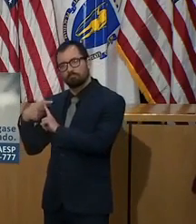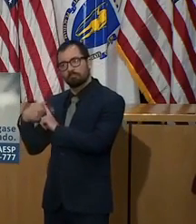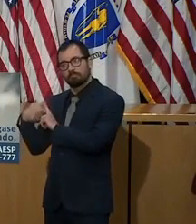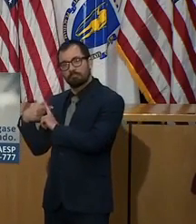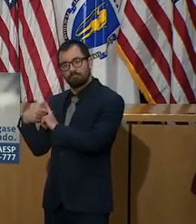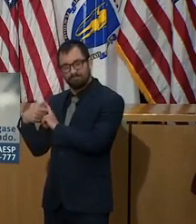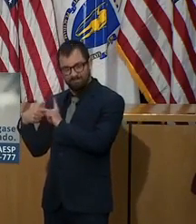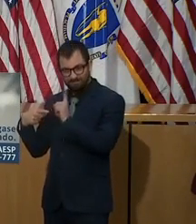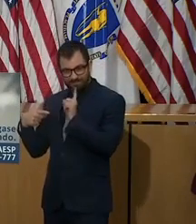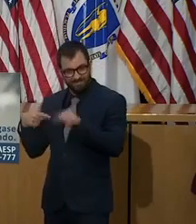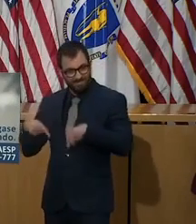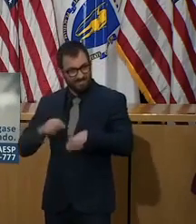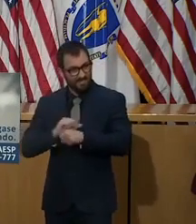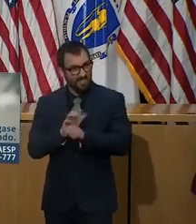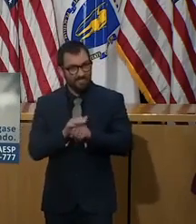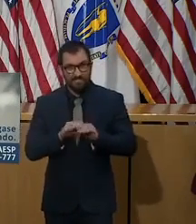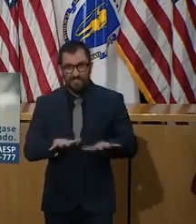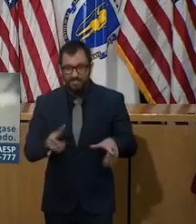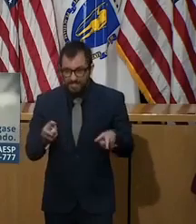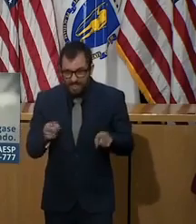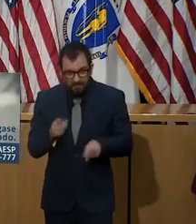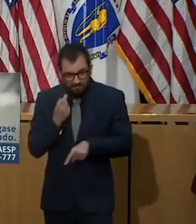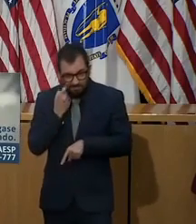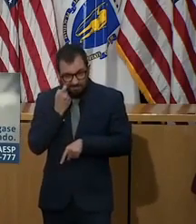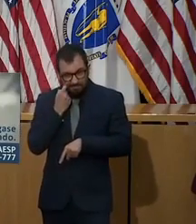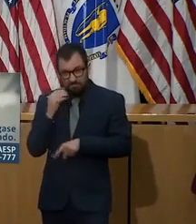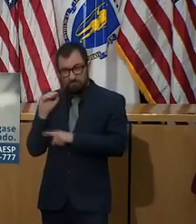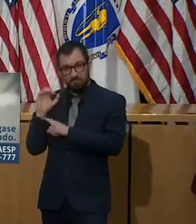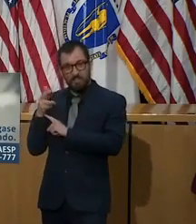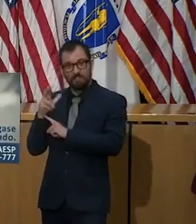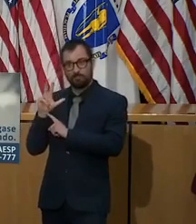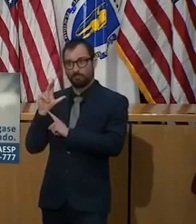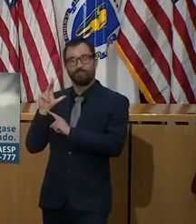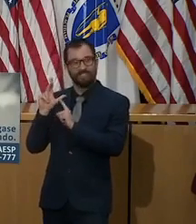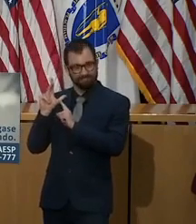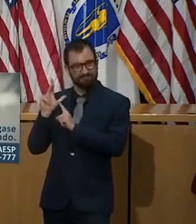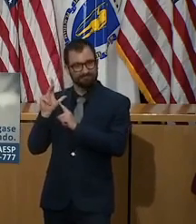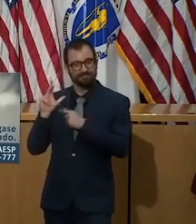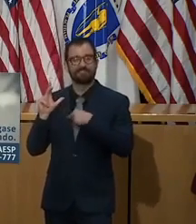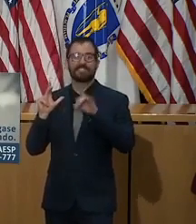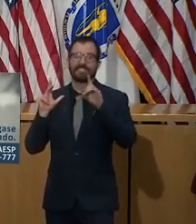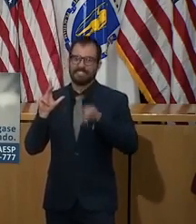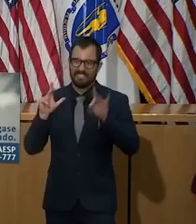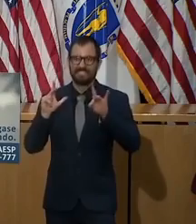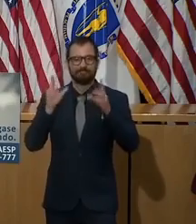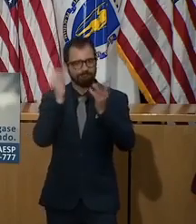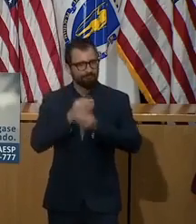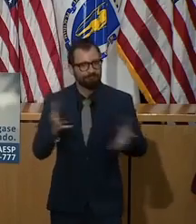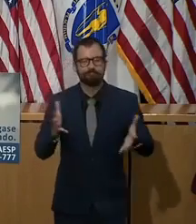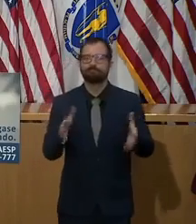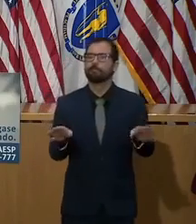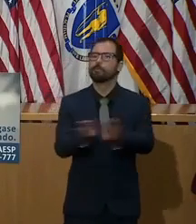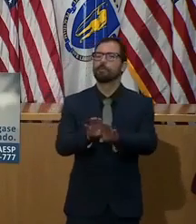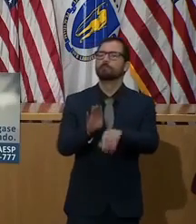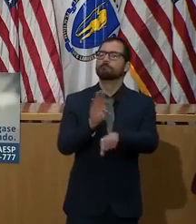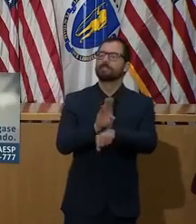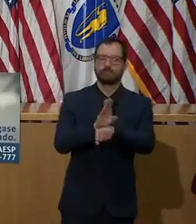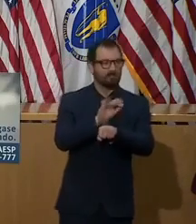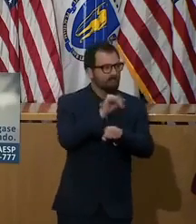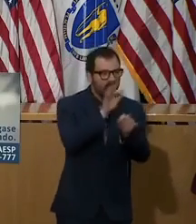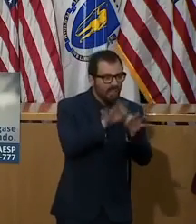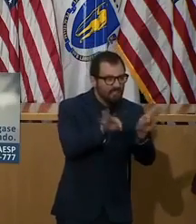issued an emergency order requiring the closure of all non-essential businesses due to COVID-19. For a